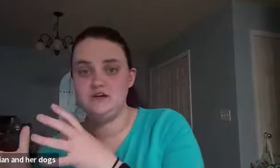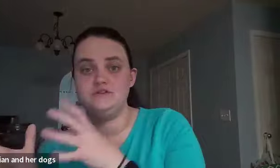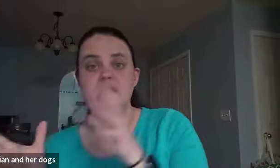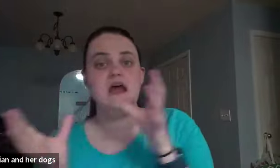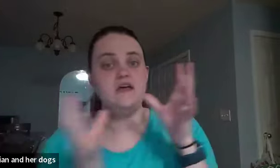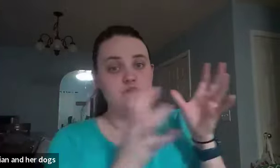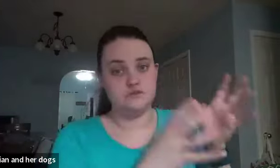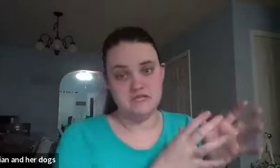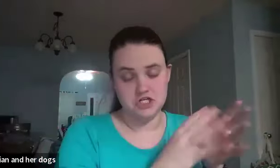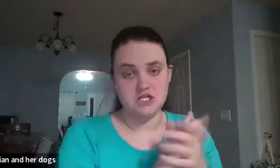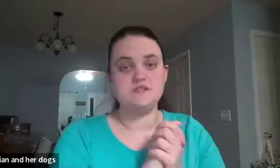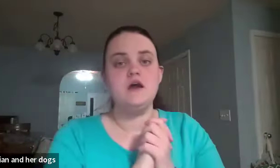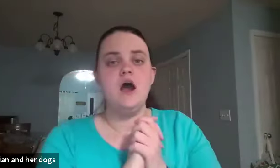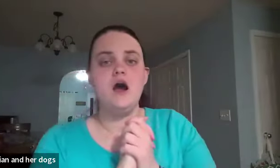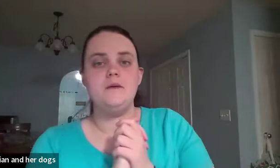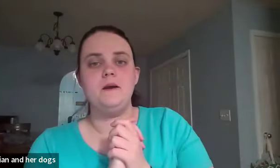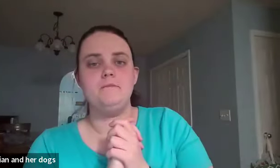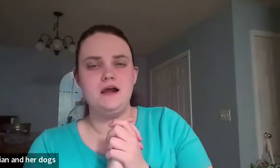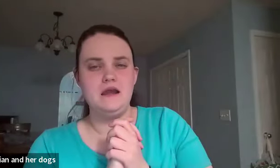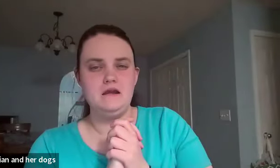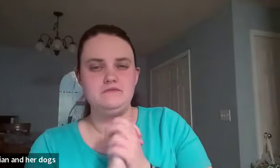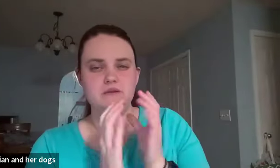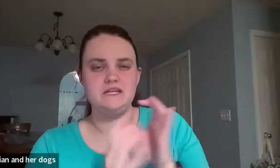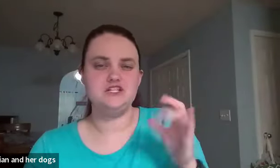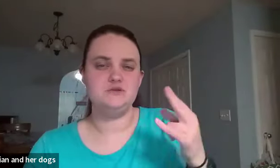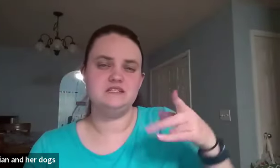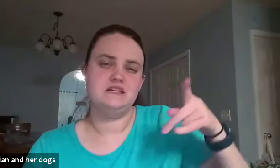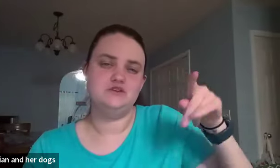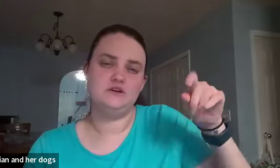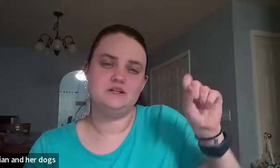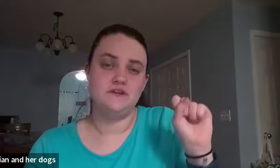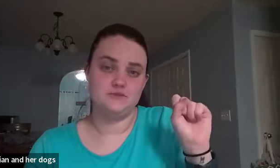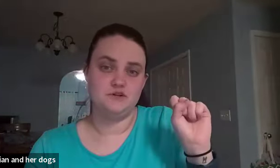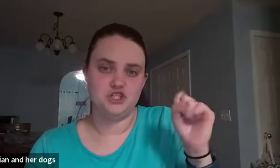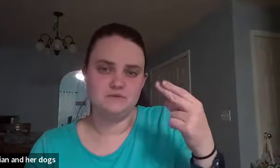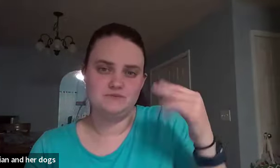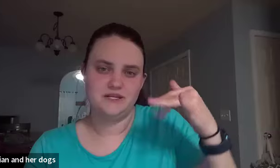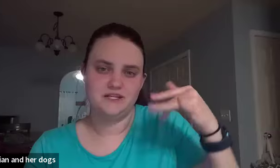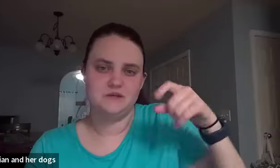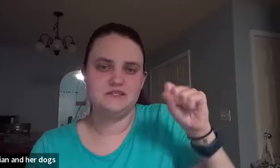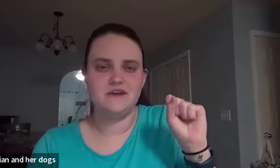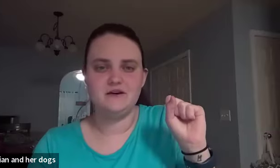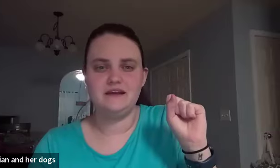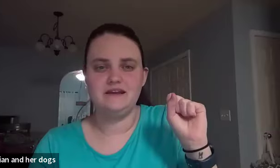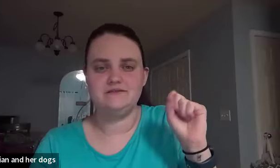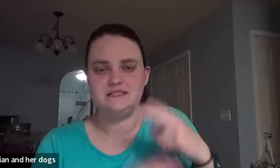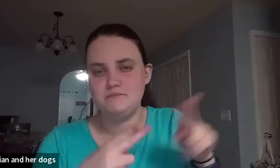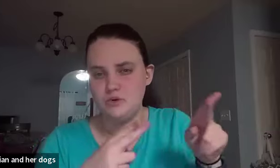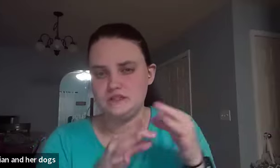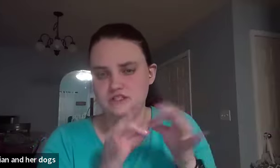potatoes and then there's potato chips, my recommendation is you can always finger spell chips because chips is very simple. It's a